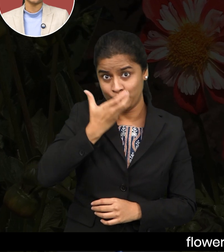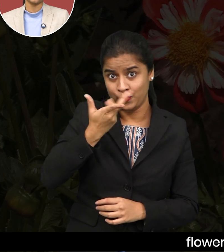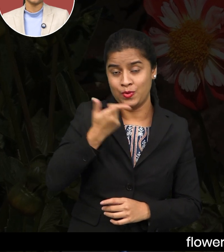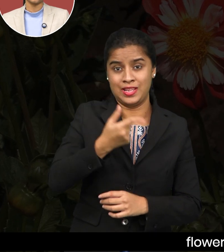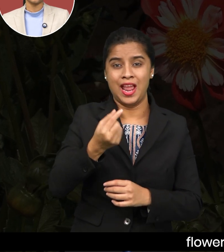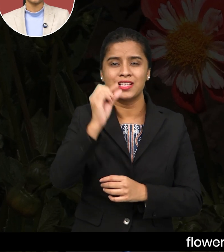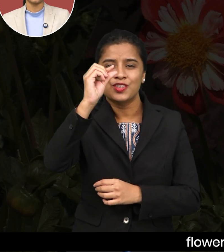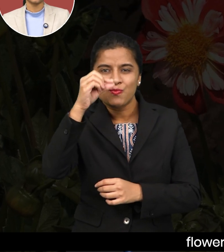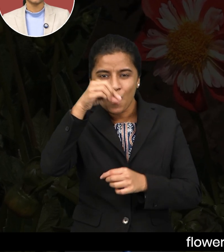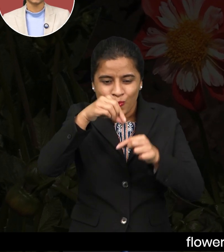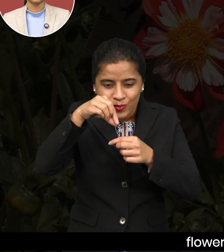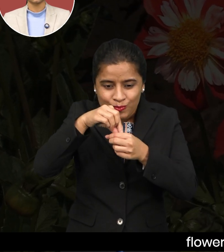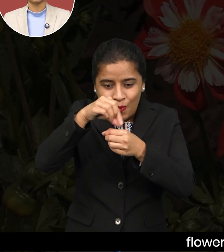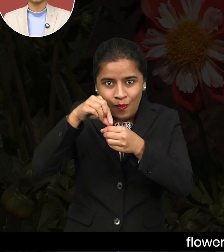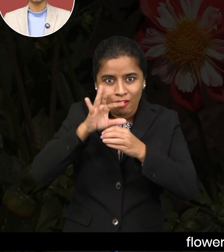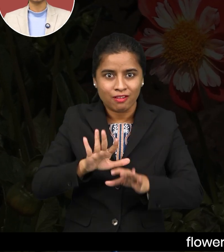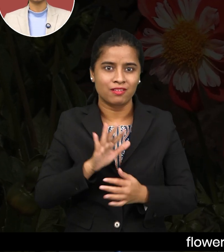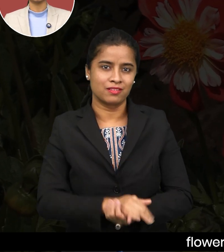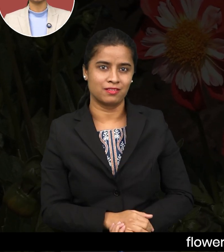seeds.